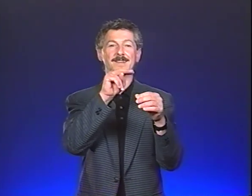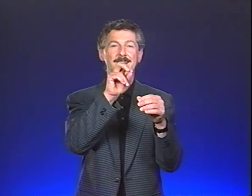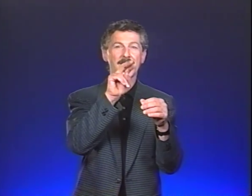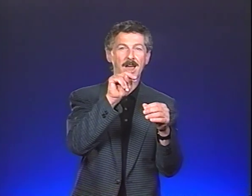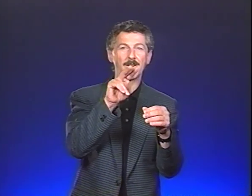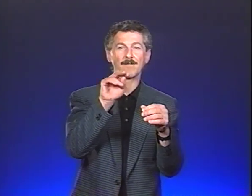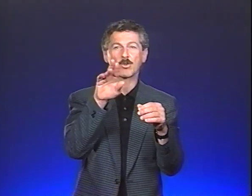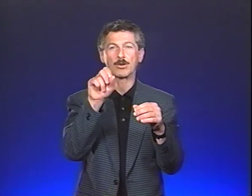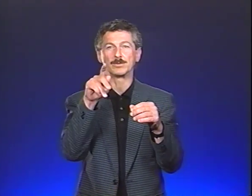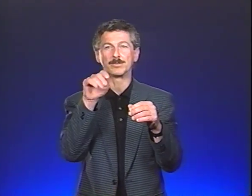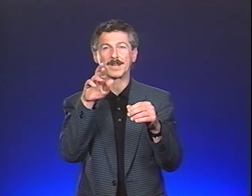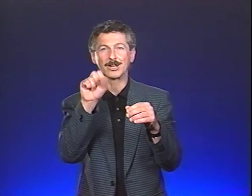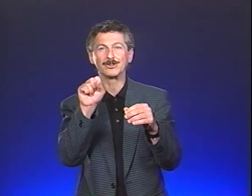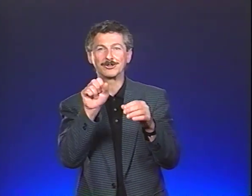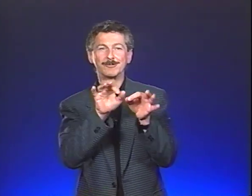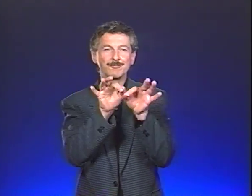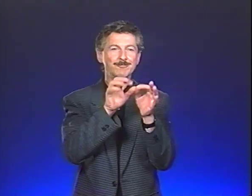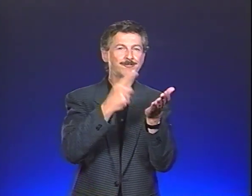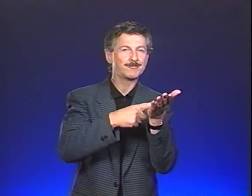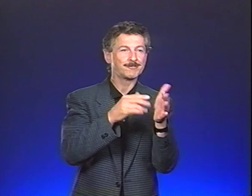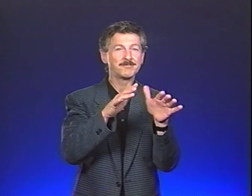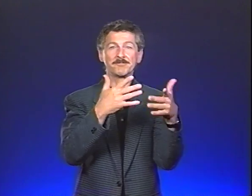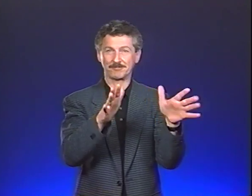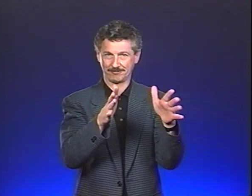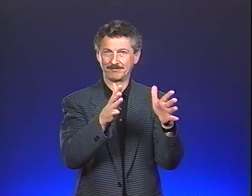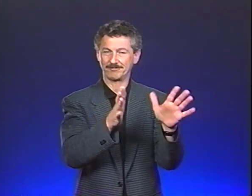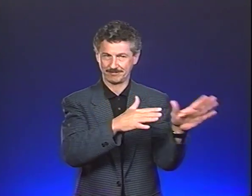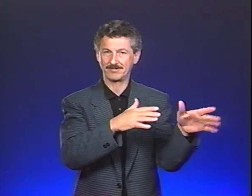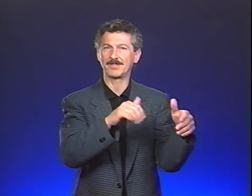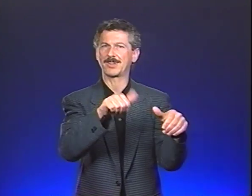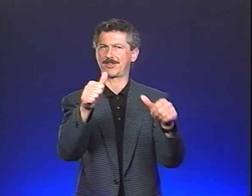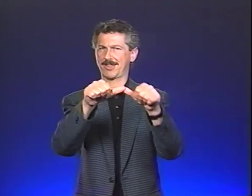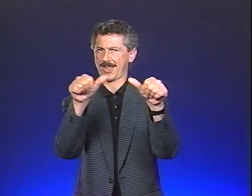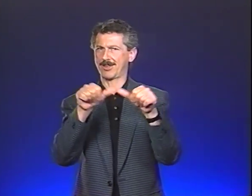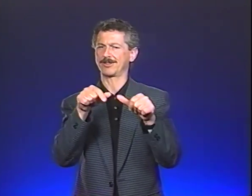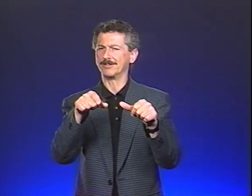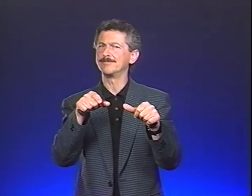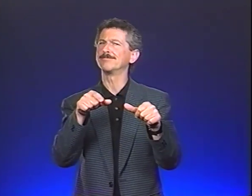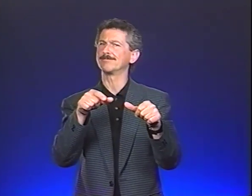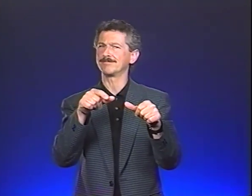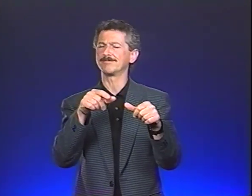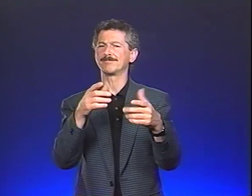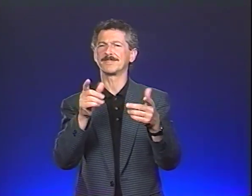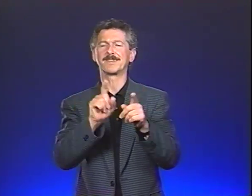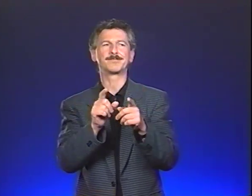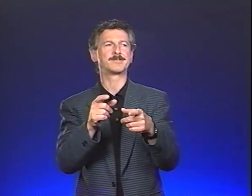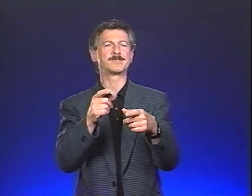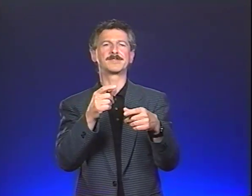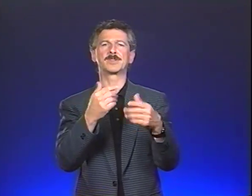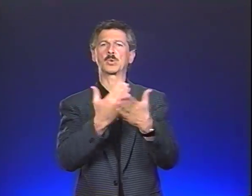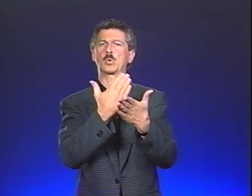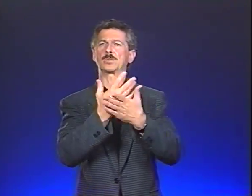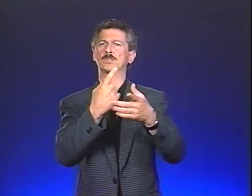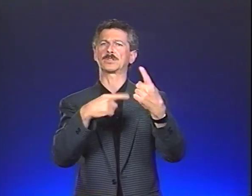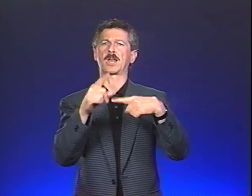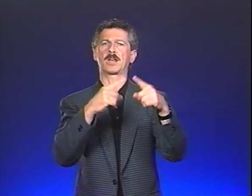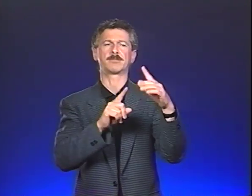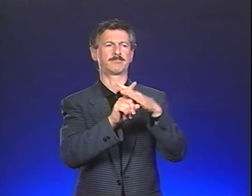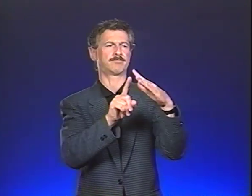In Unit 2, we saw one way that ASL creates new signs by deriving nouns from verbs. This unit will